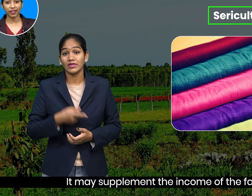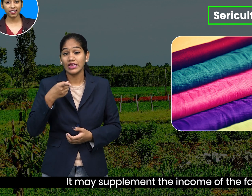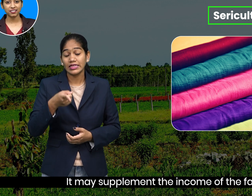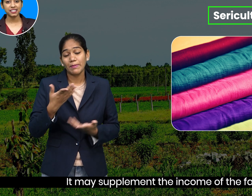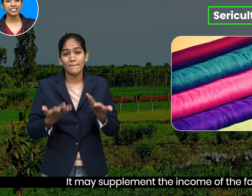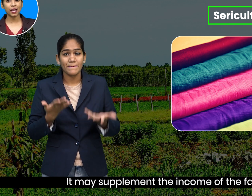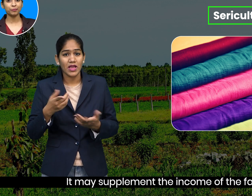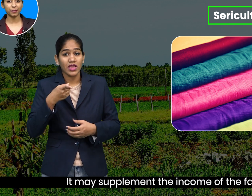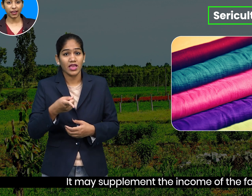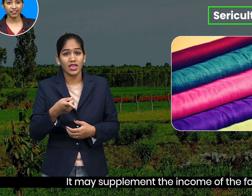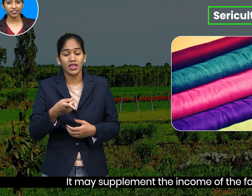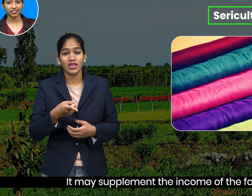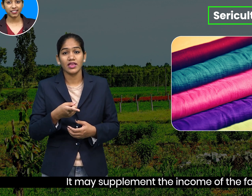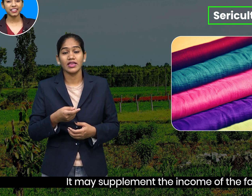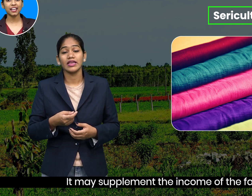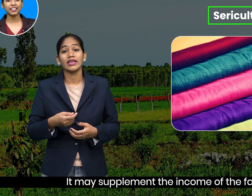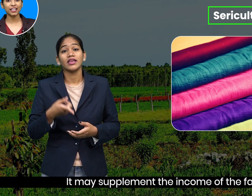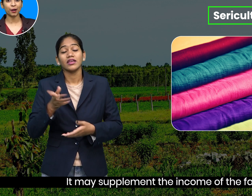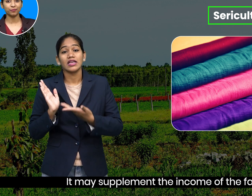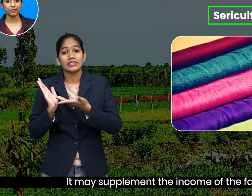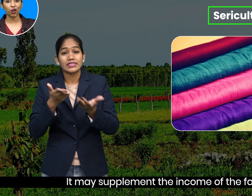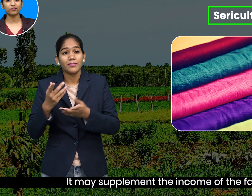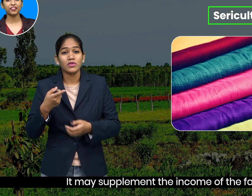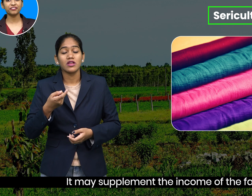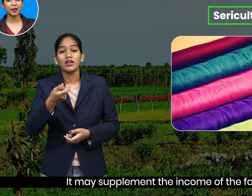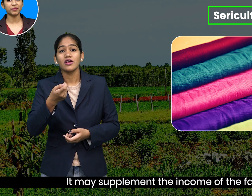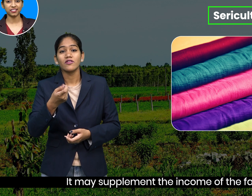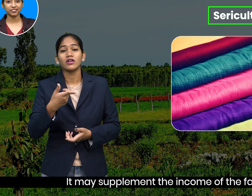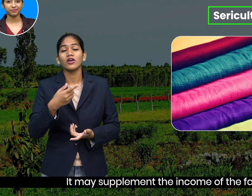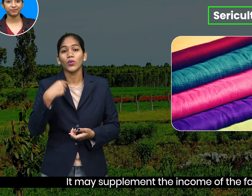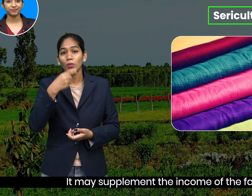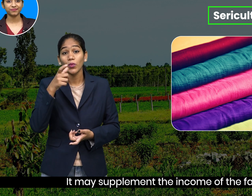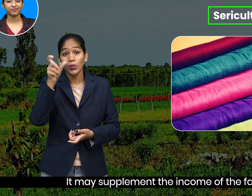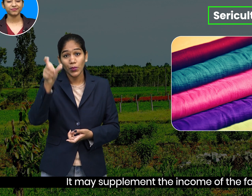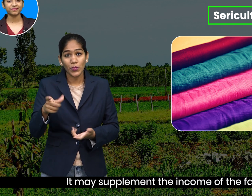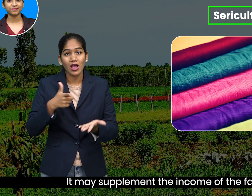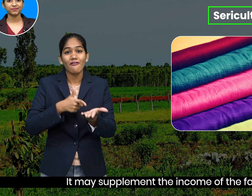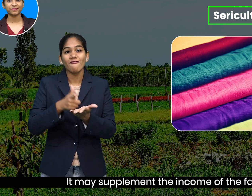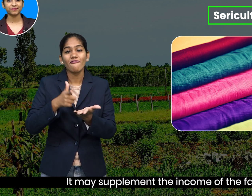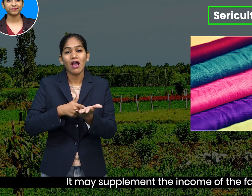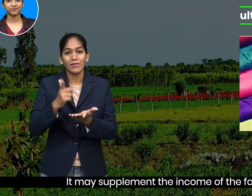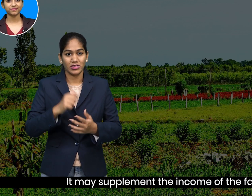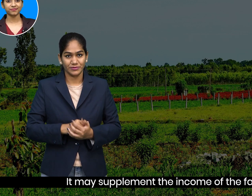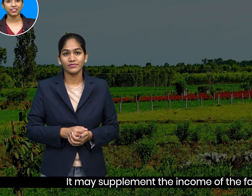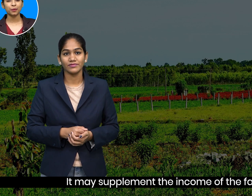It may supplement the income of the farmer.